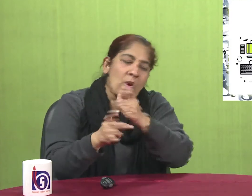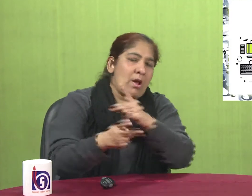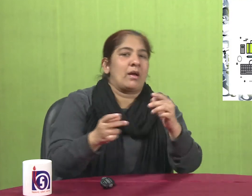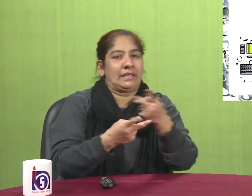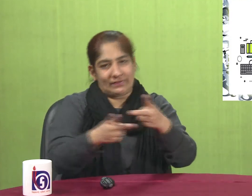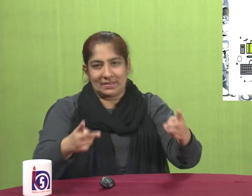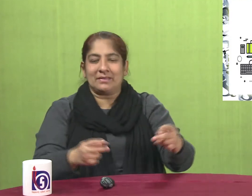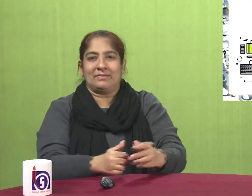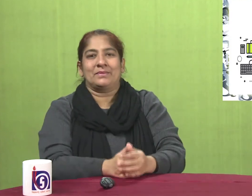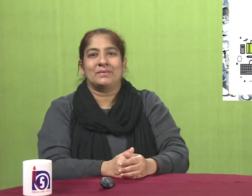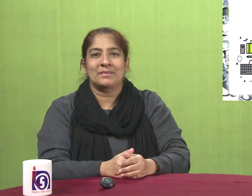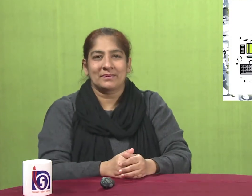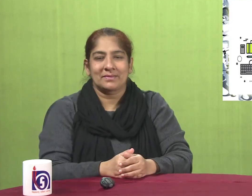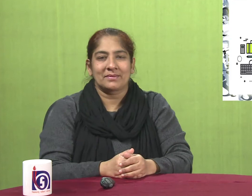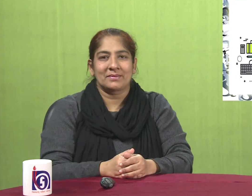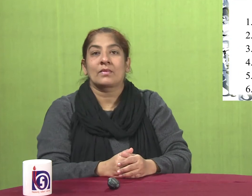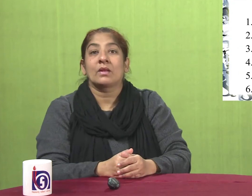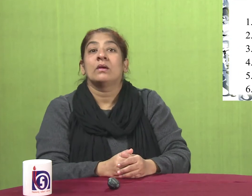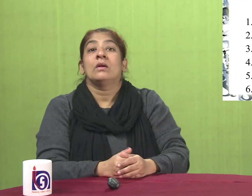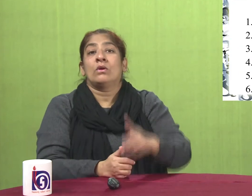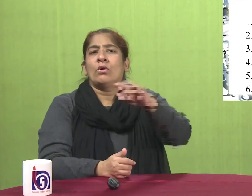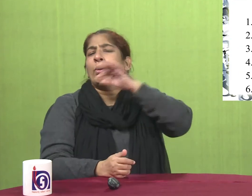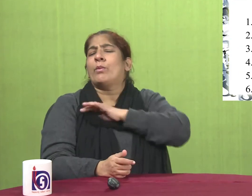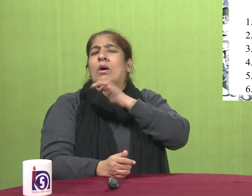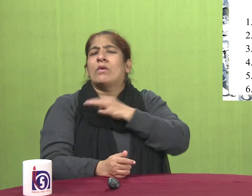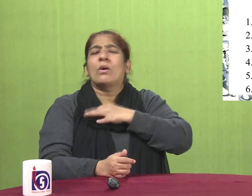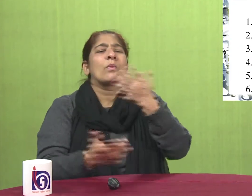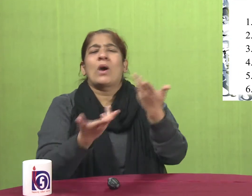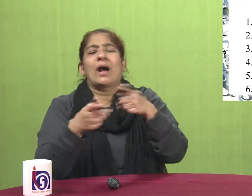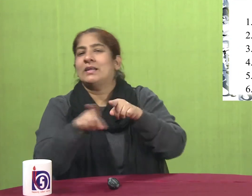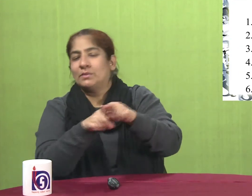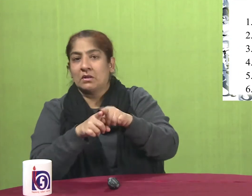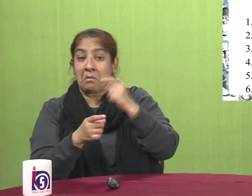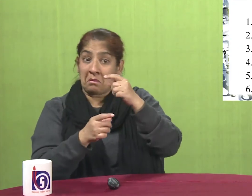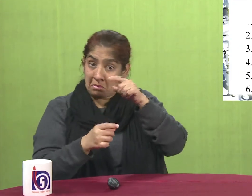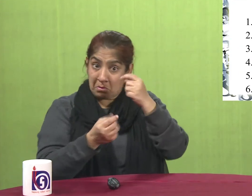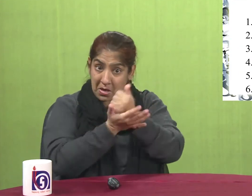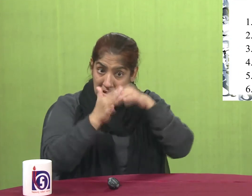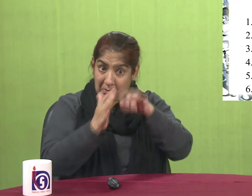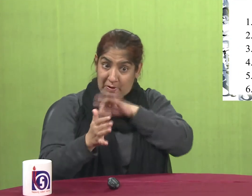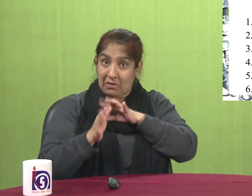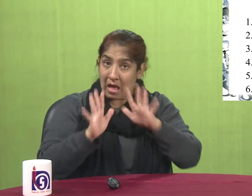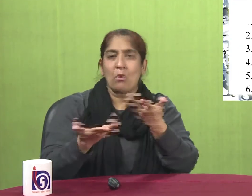services through internet. What are the benefits of e-banking?